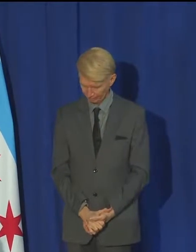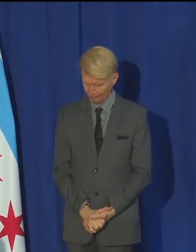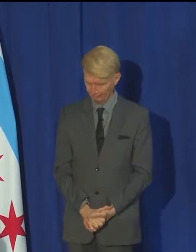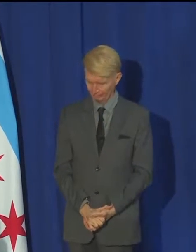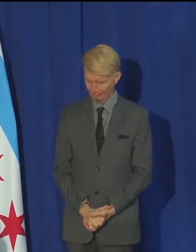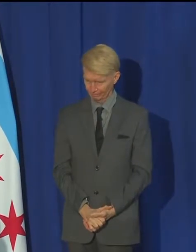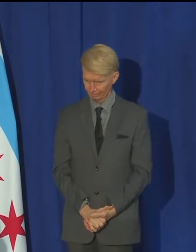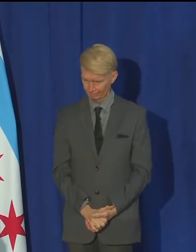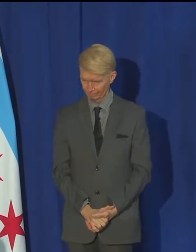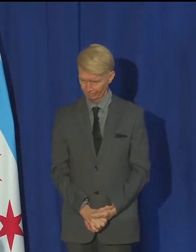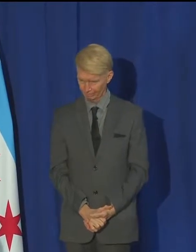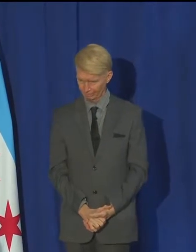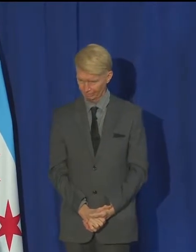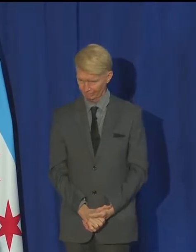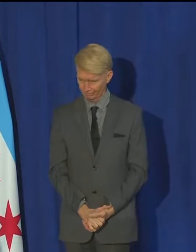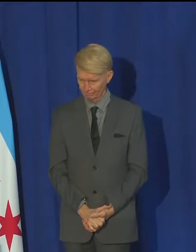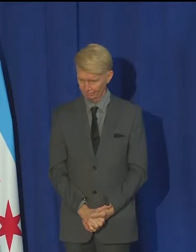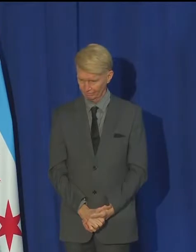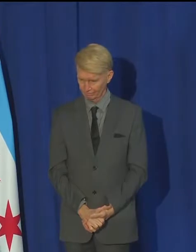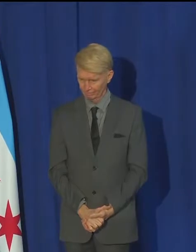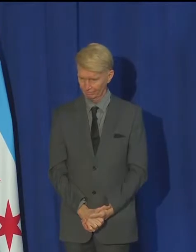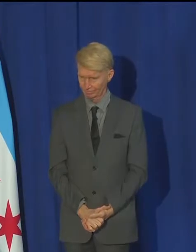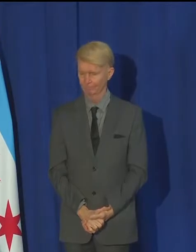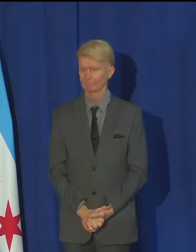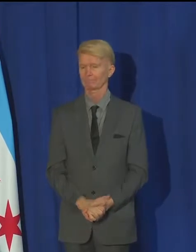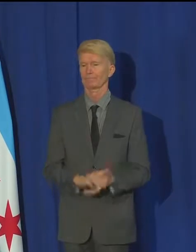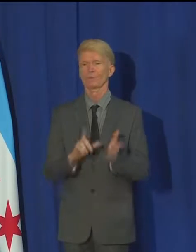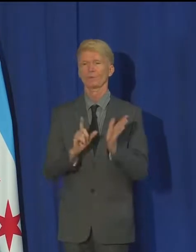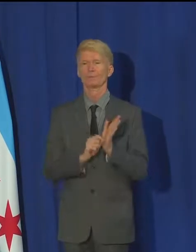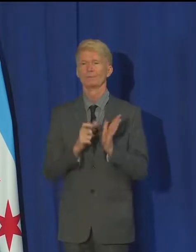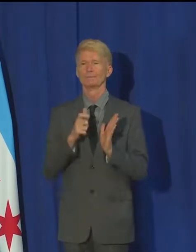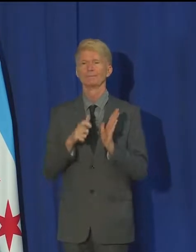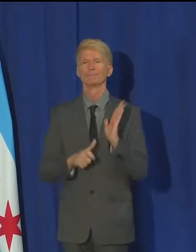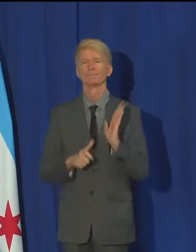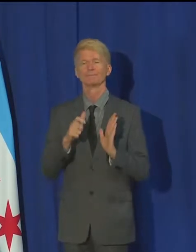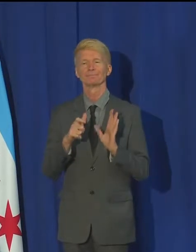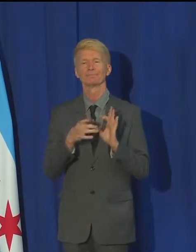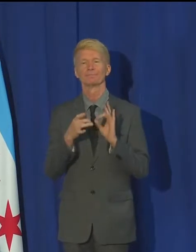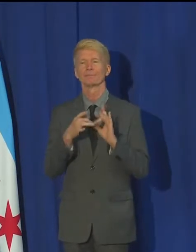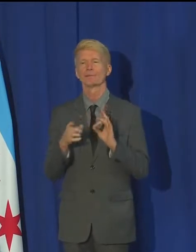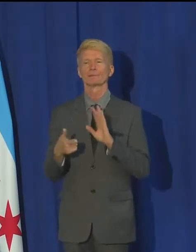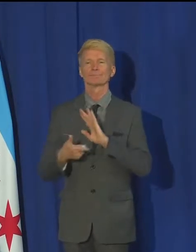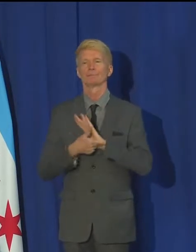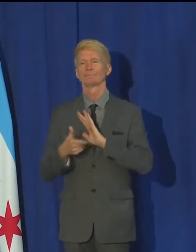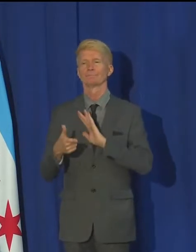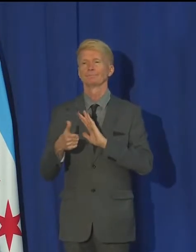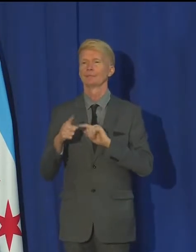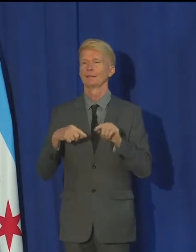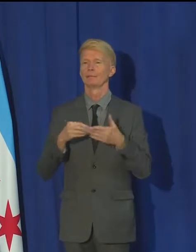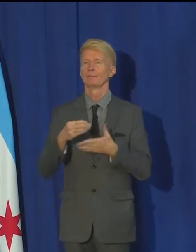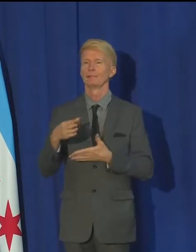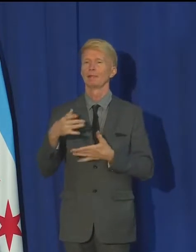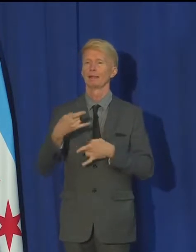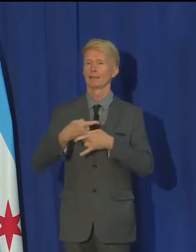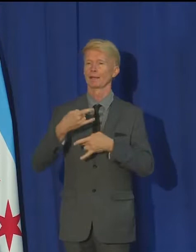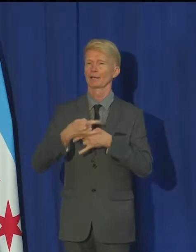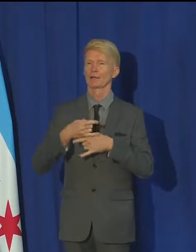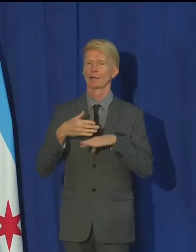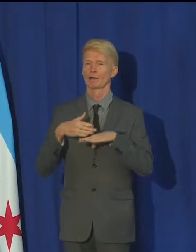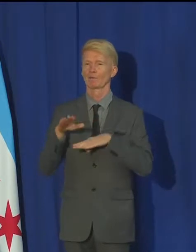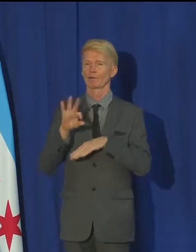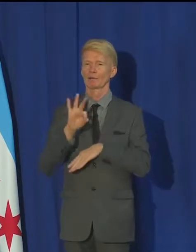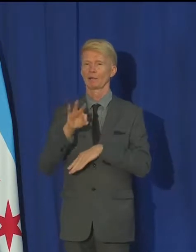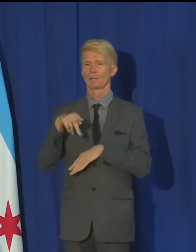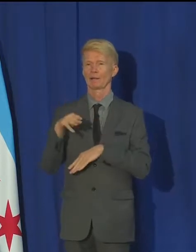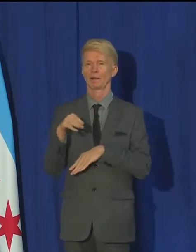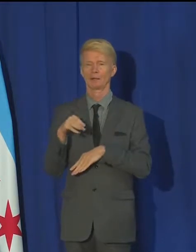to be a ban on packaged liquor sales after 9 p.m. when the ban applies not only to troublesome locations